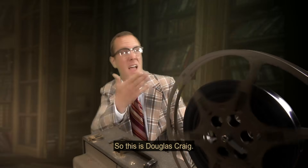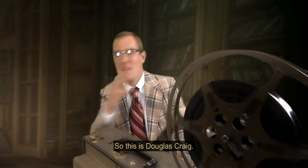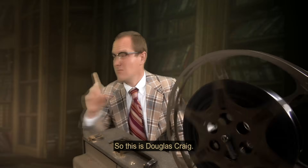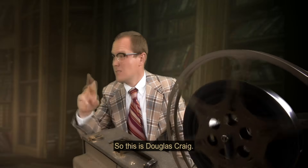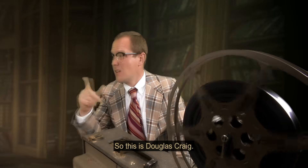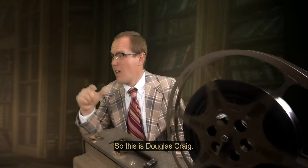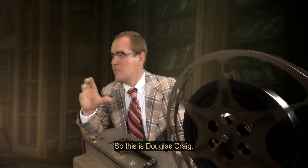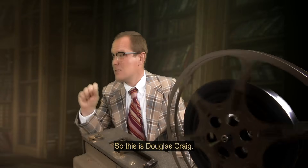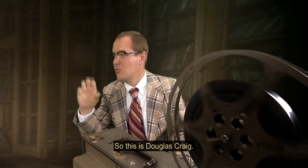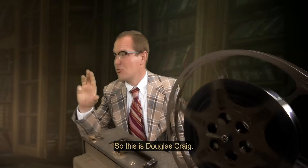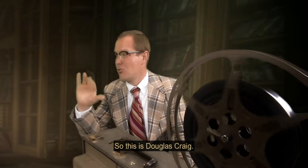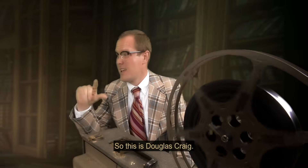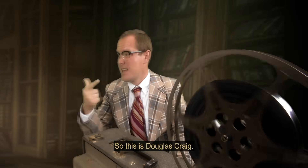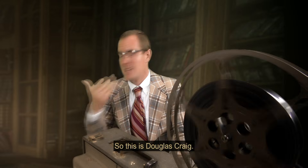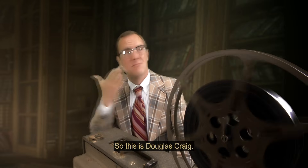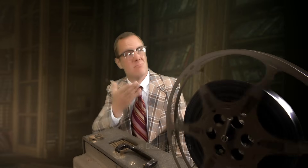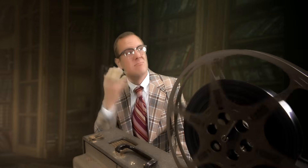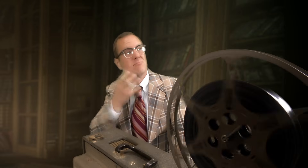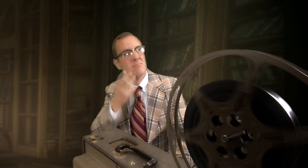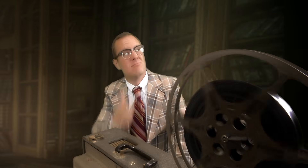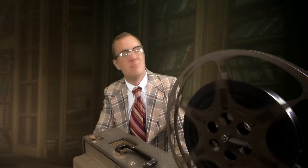So this is Douglas Craig.